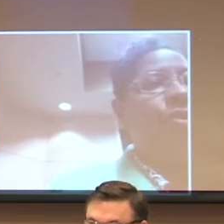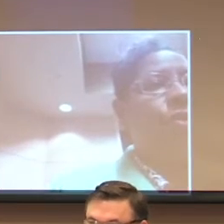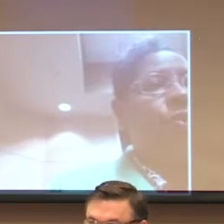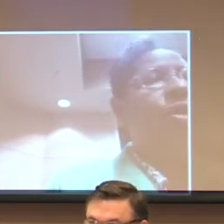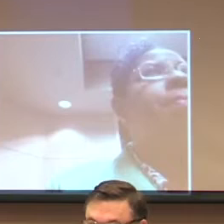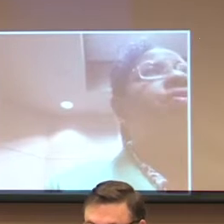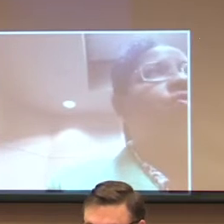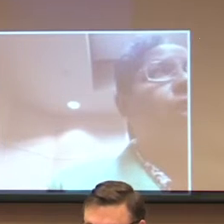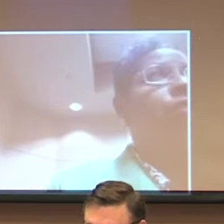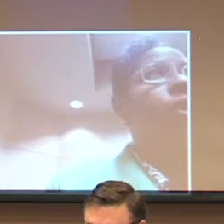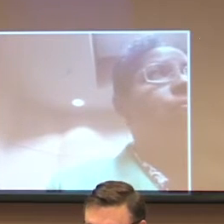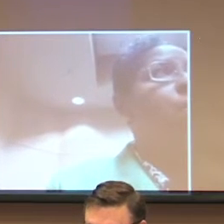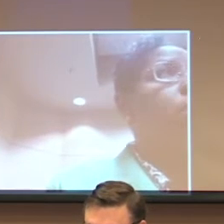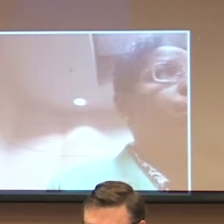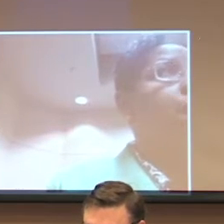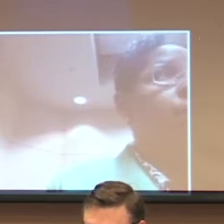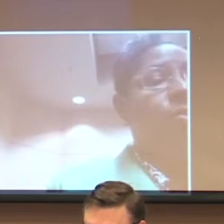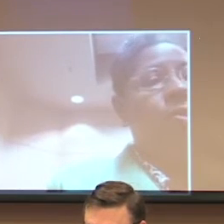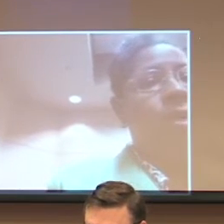Oh, very good.